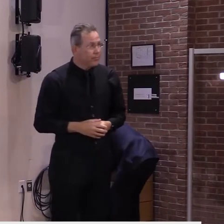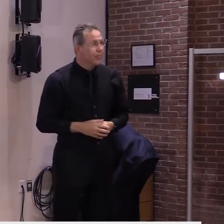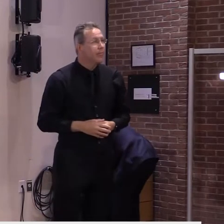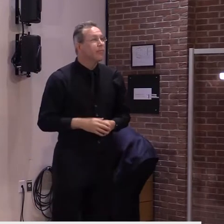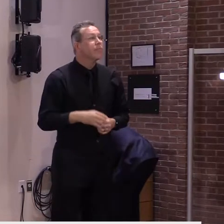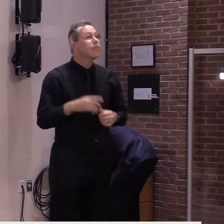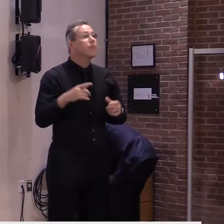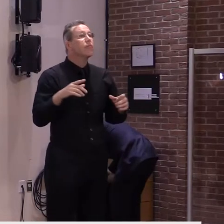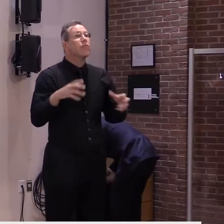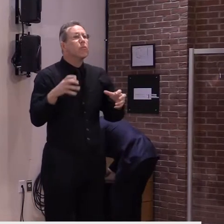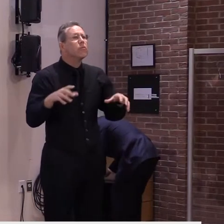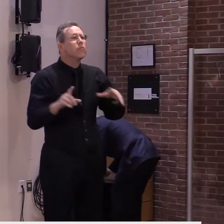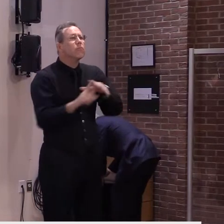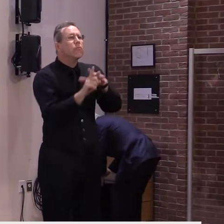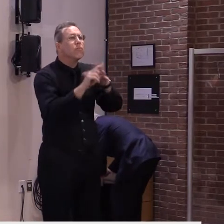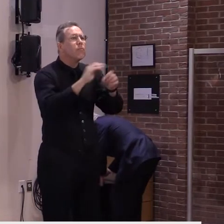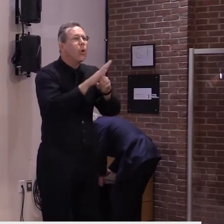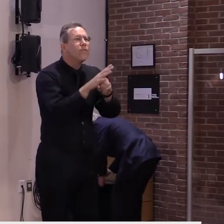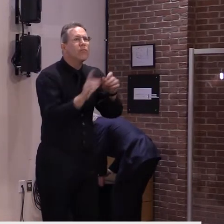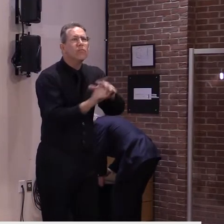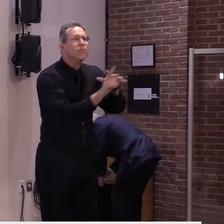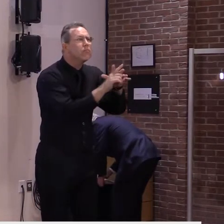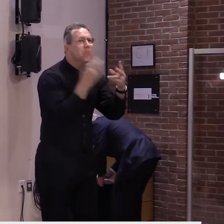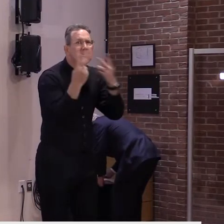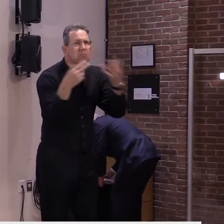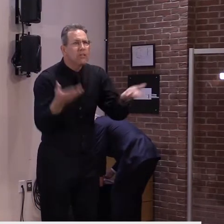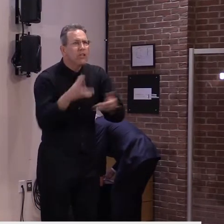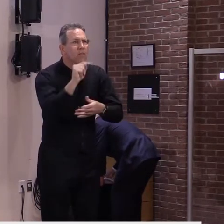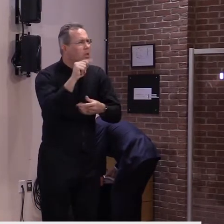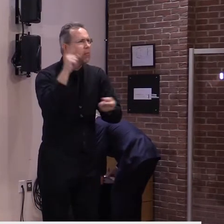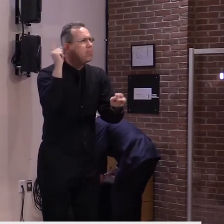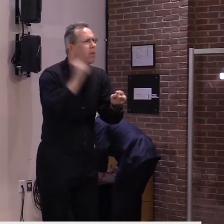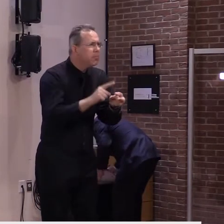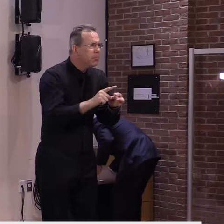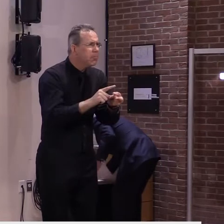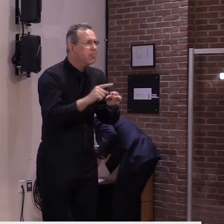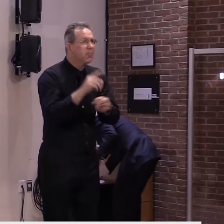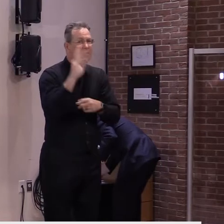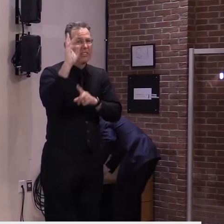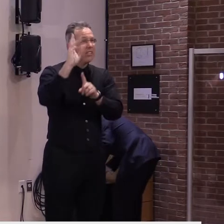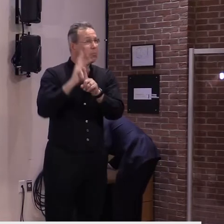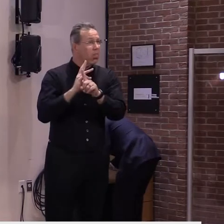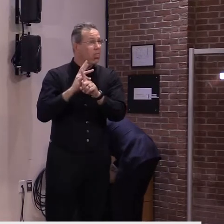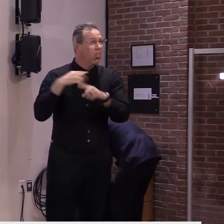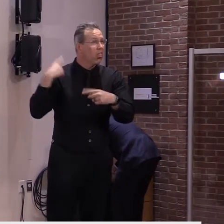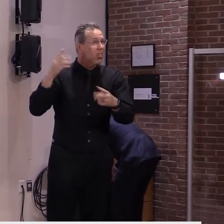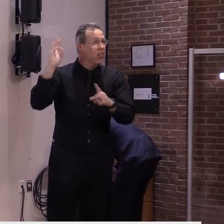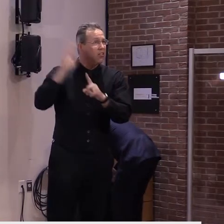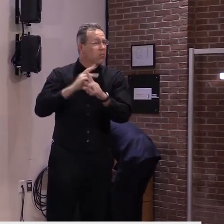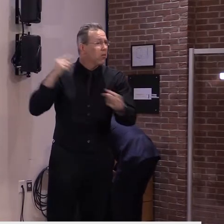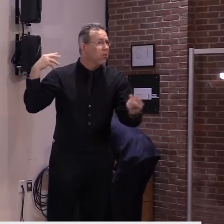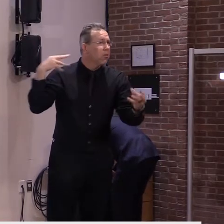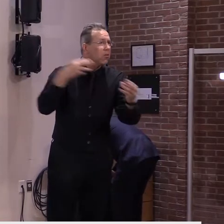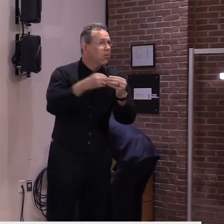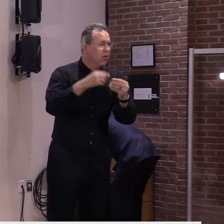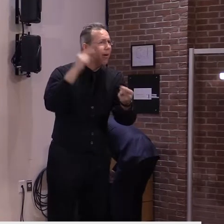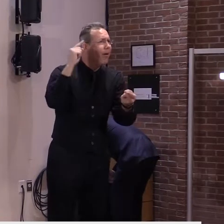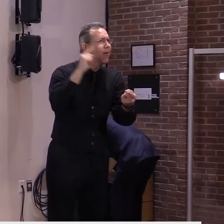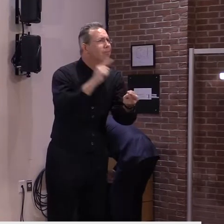cases than at any point during the last 6 months, with fewer cases circulating and with